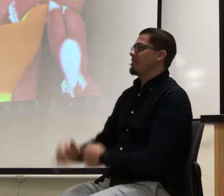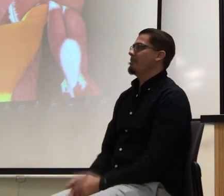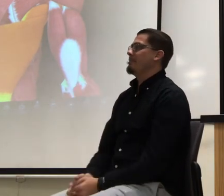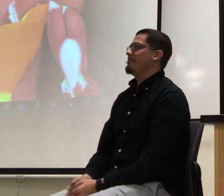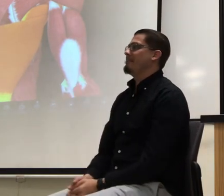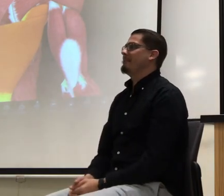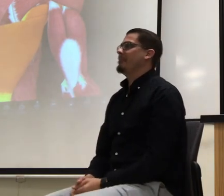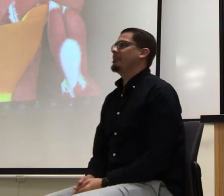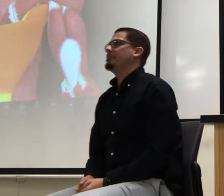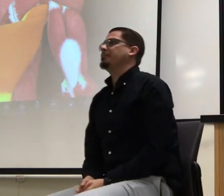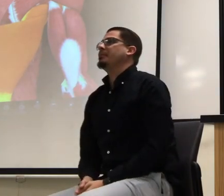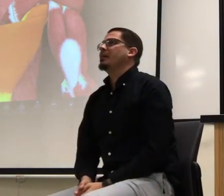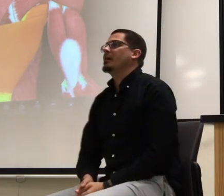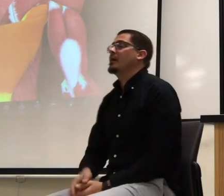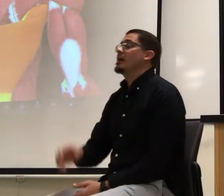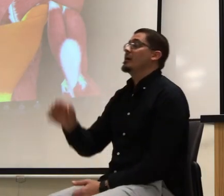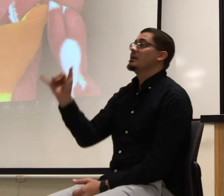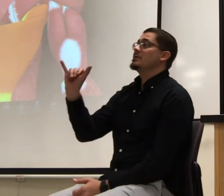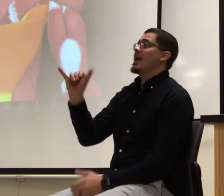actions